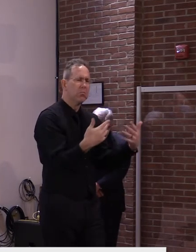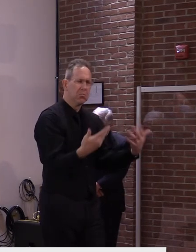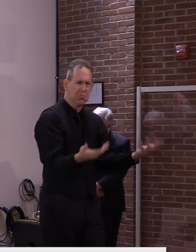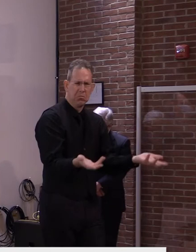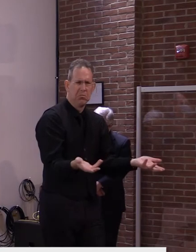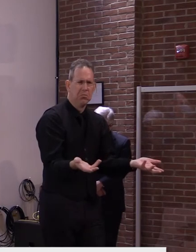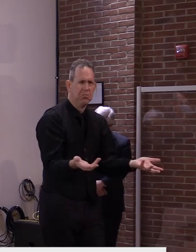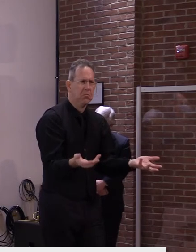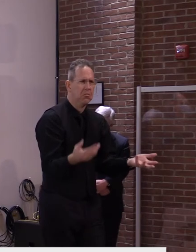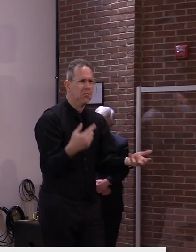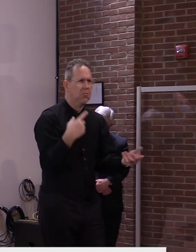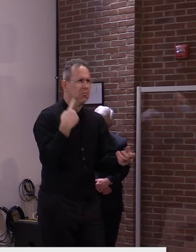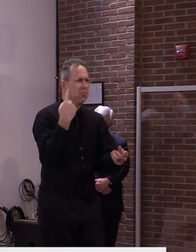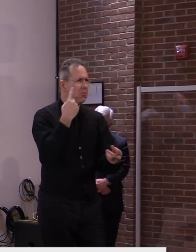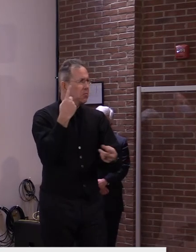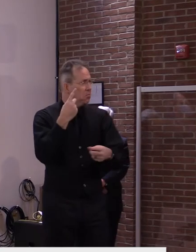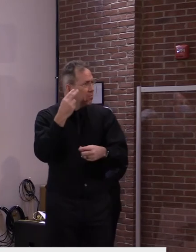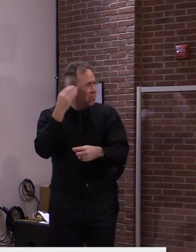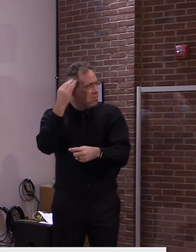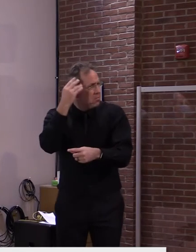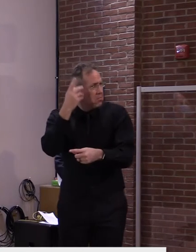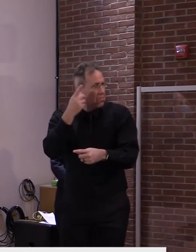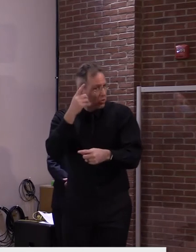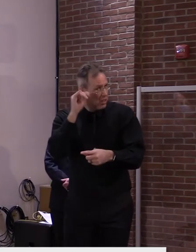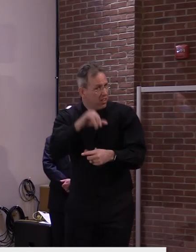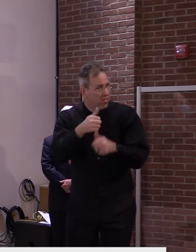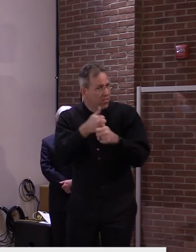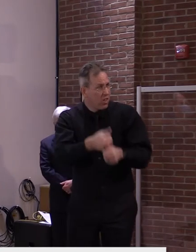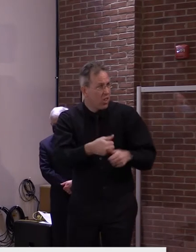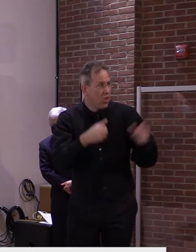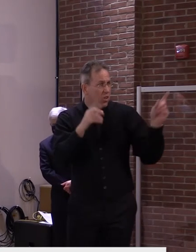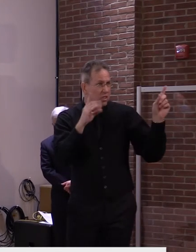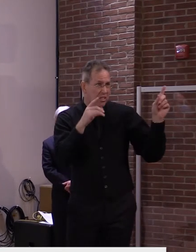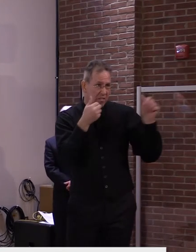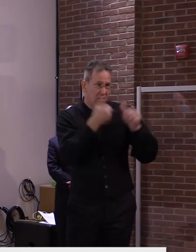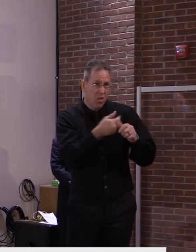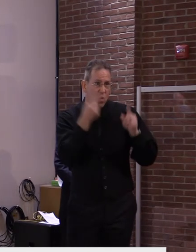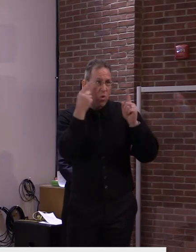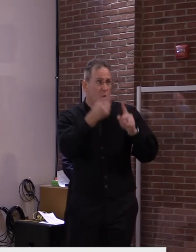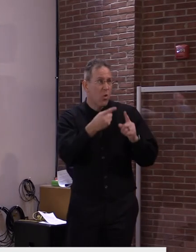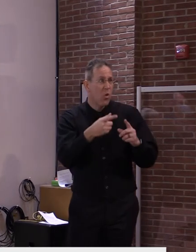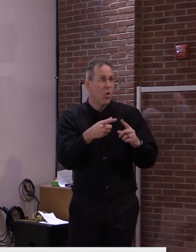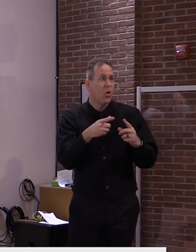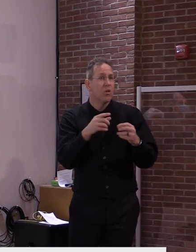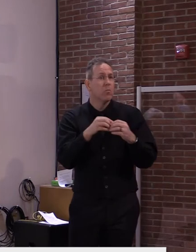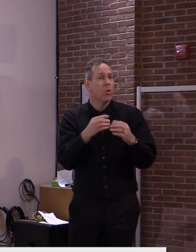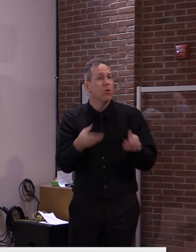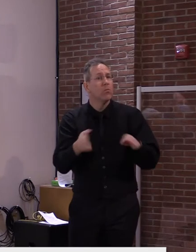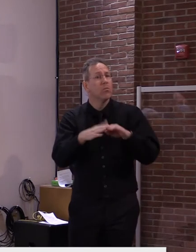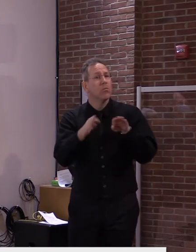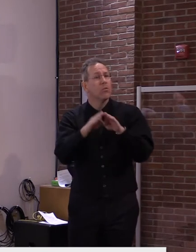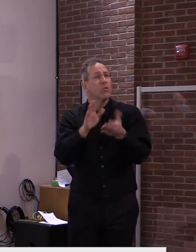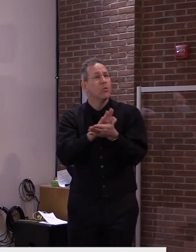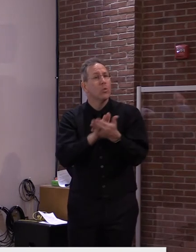tool for achieving that goal of full in-person school in April?